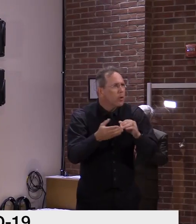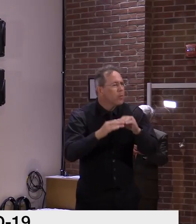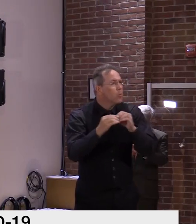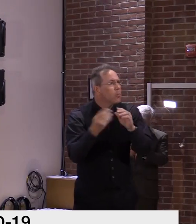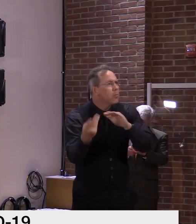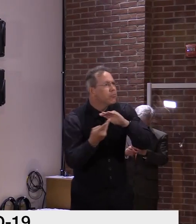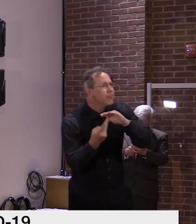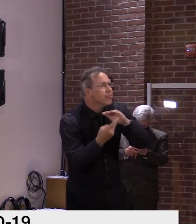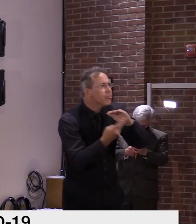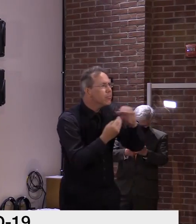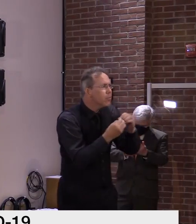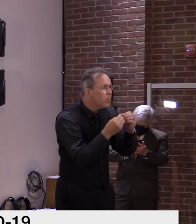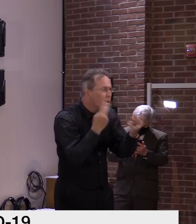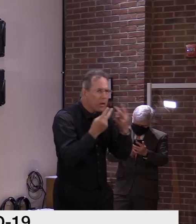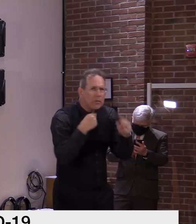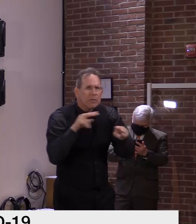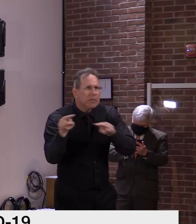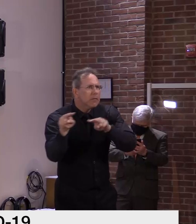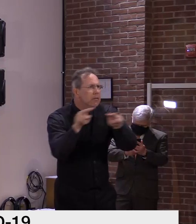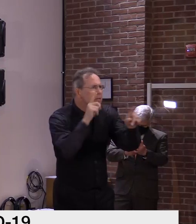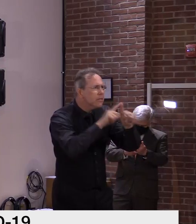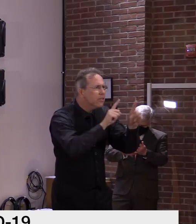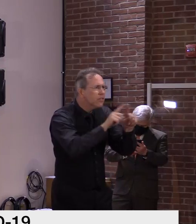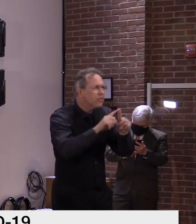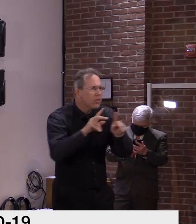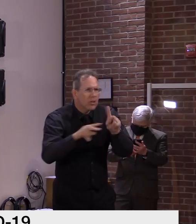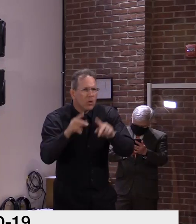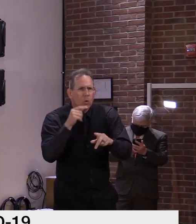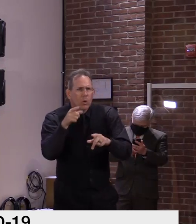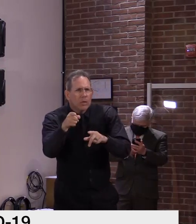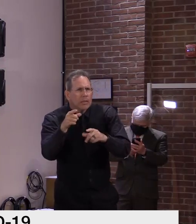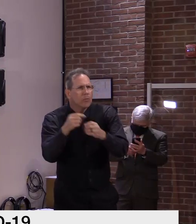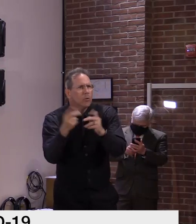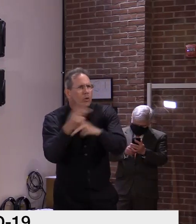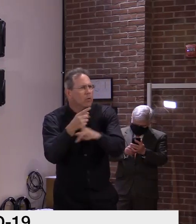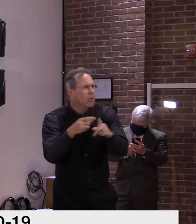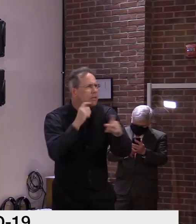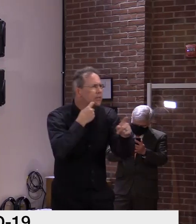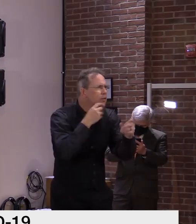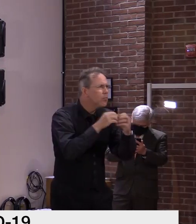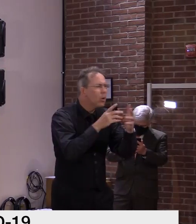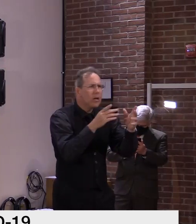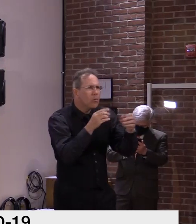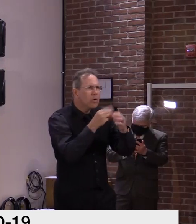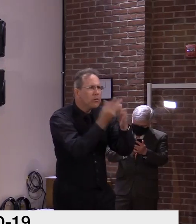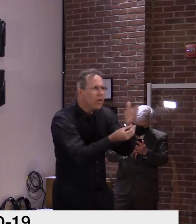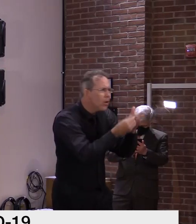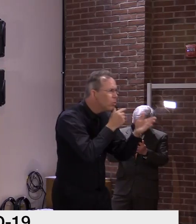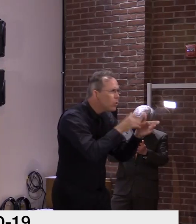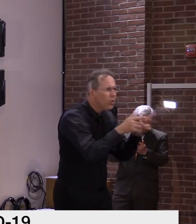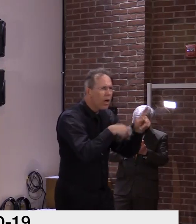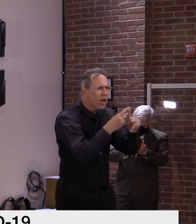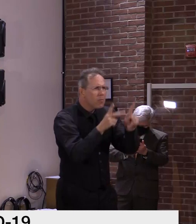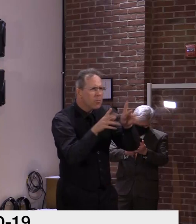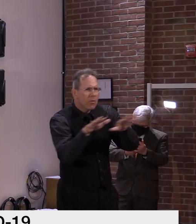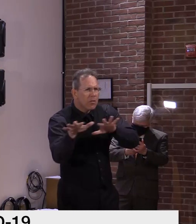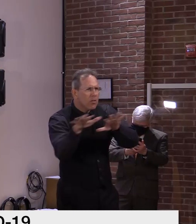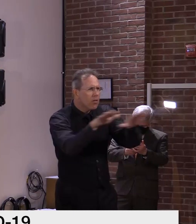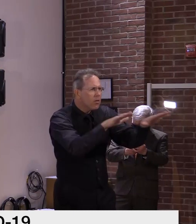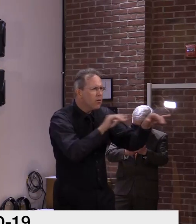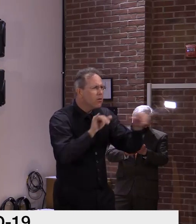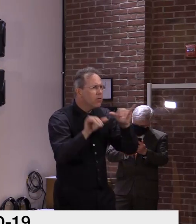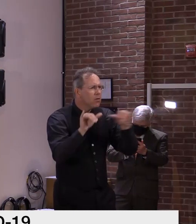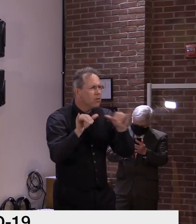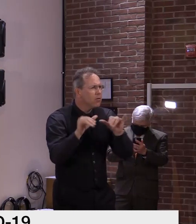and hospitalization and deaths with COVID across various communities, including